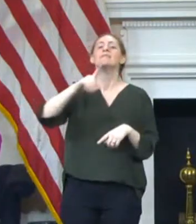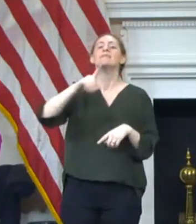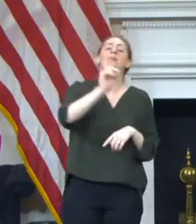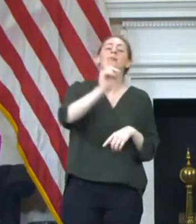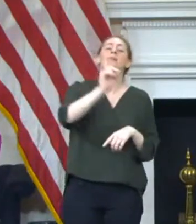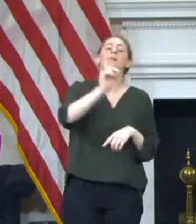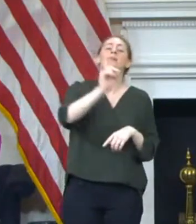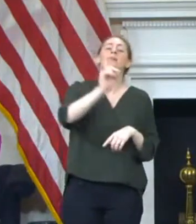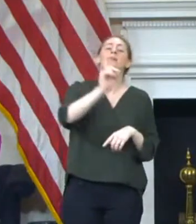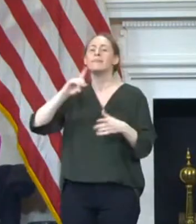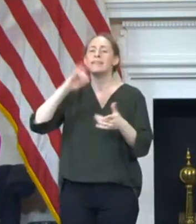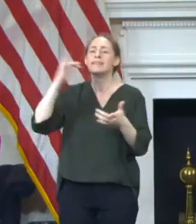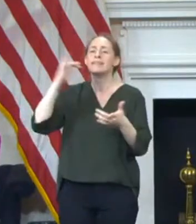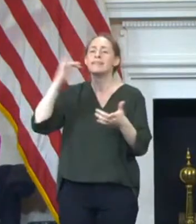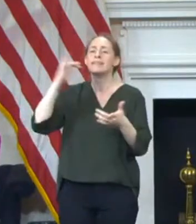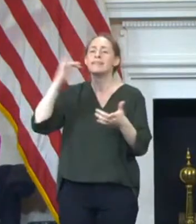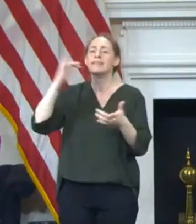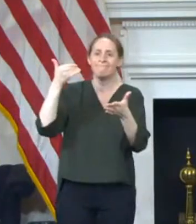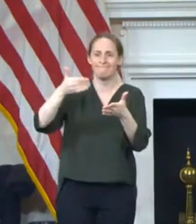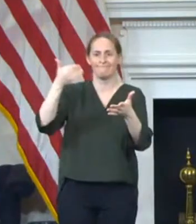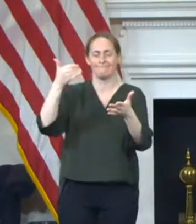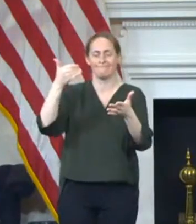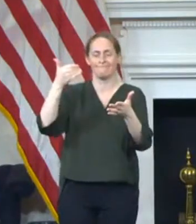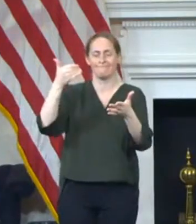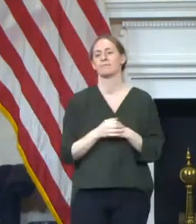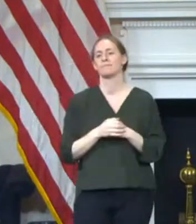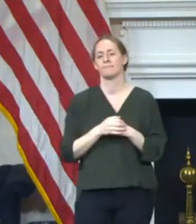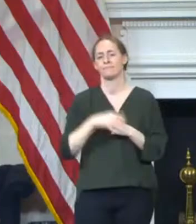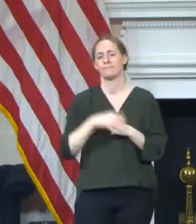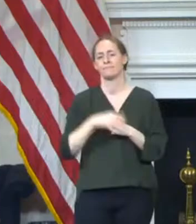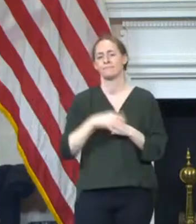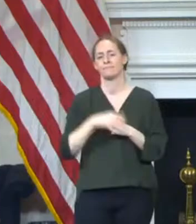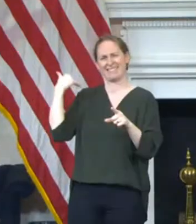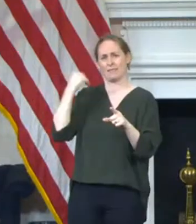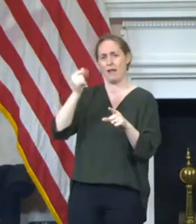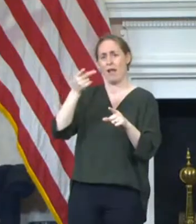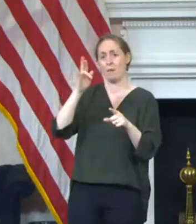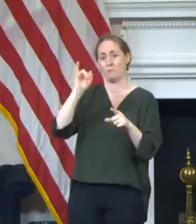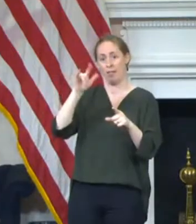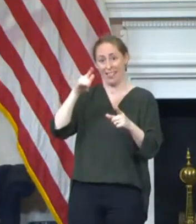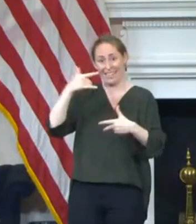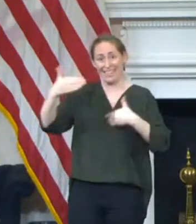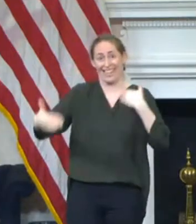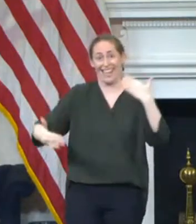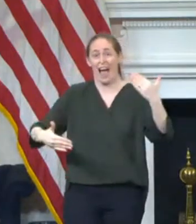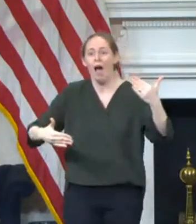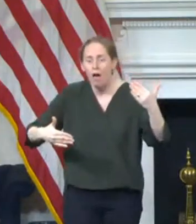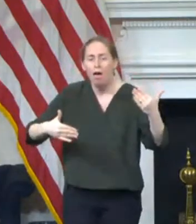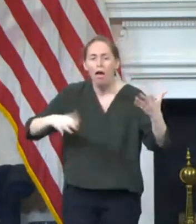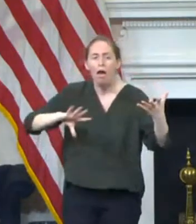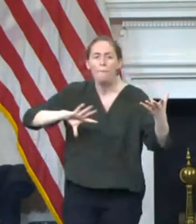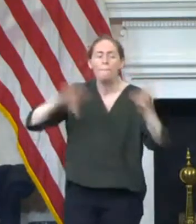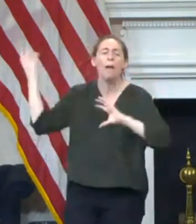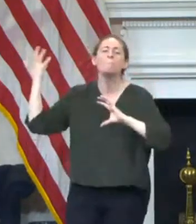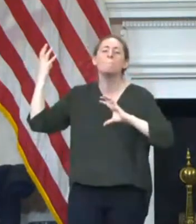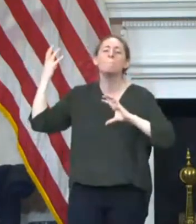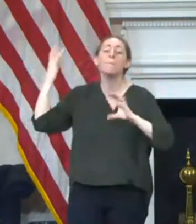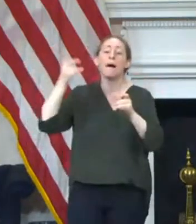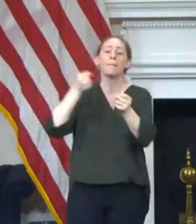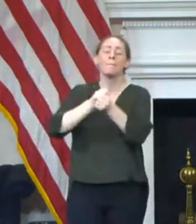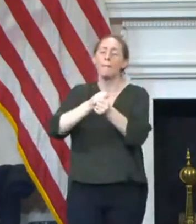inches away from getting the fourth stimulus, but in April, we're now in November, and the virus is at the worst point ever, and we don't have the